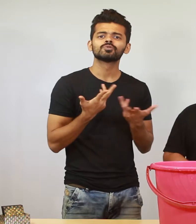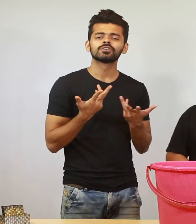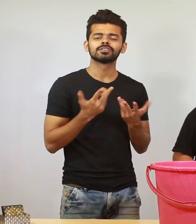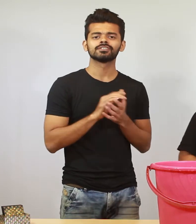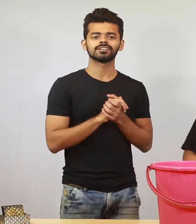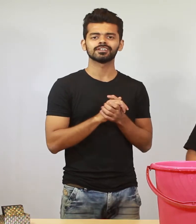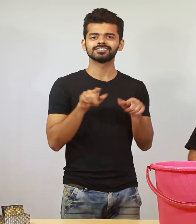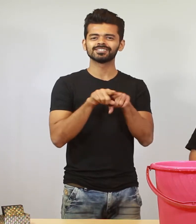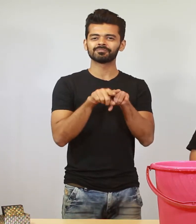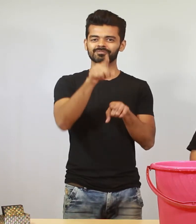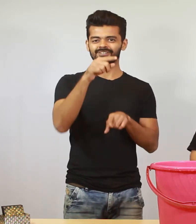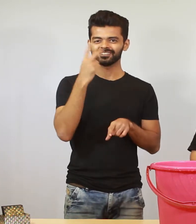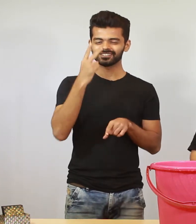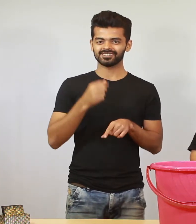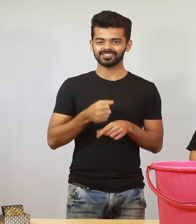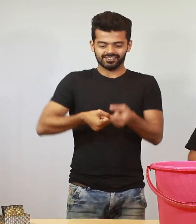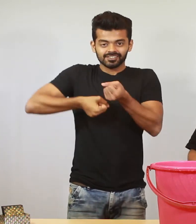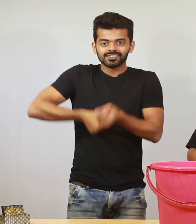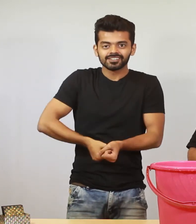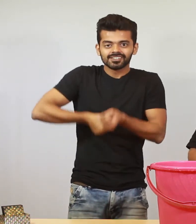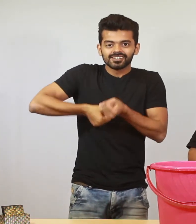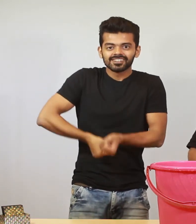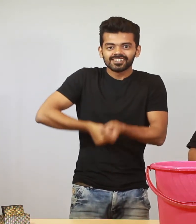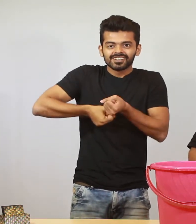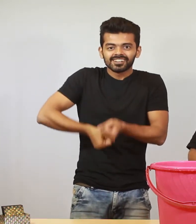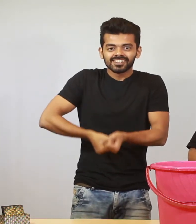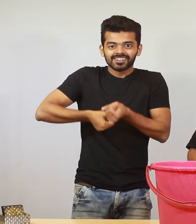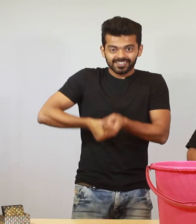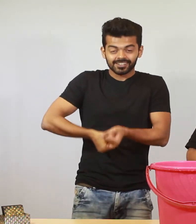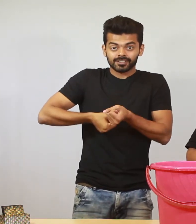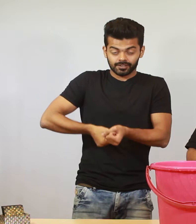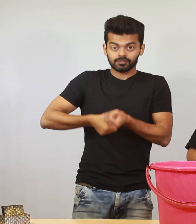Where is this used? It is similar to a hand pump.